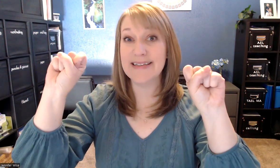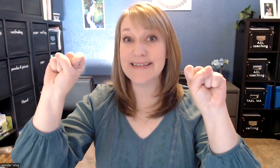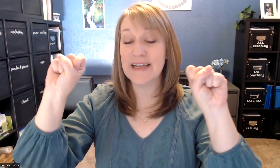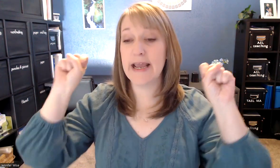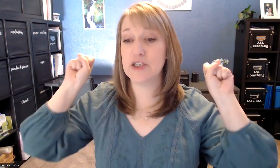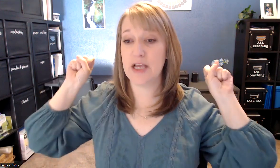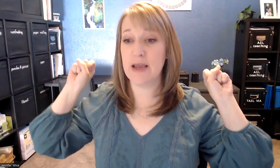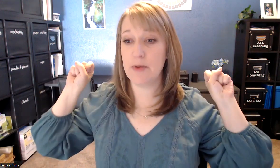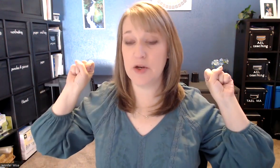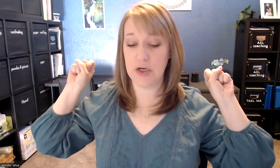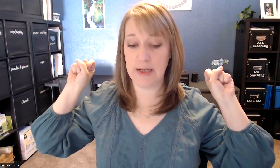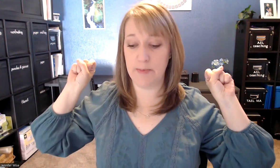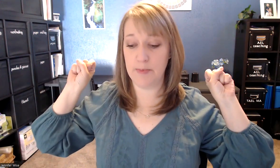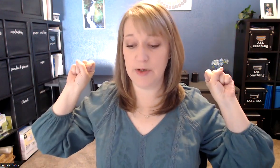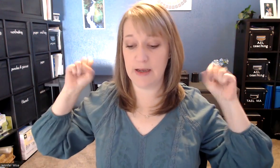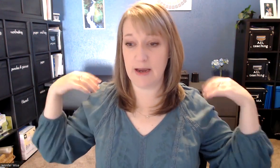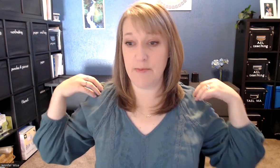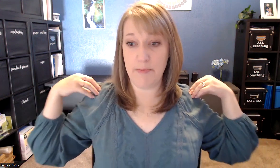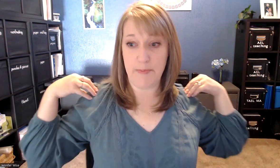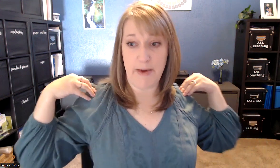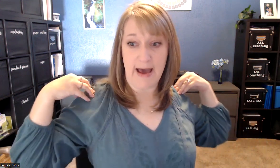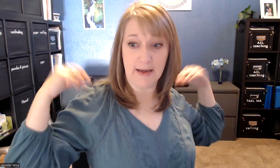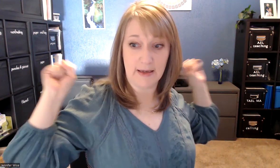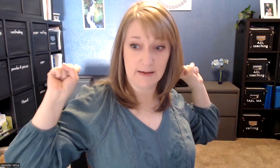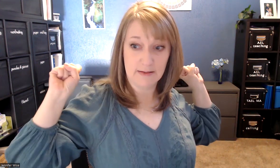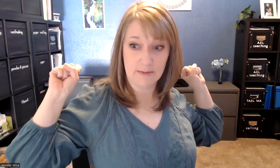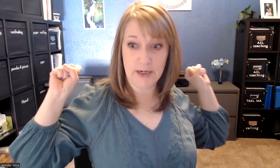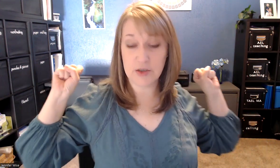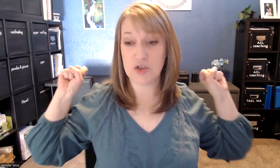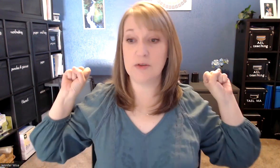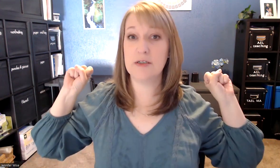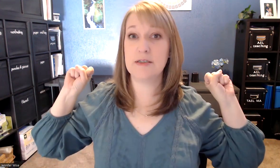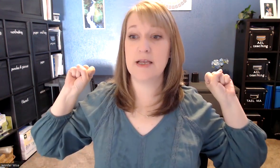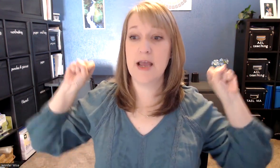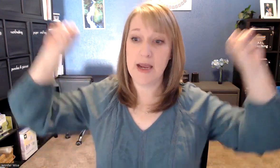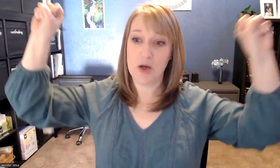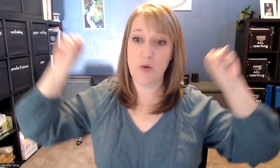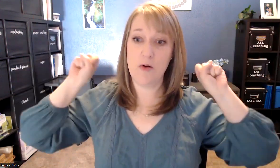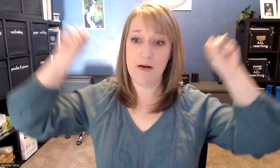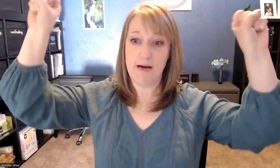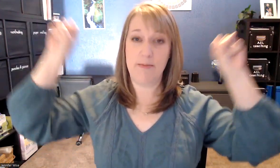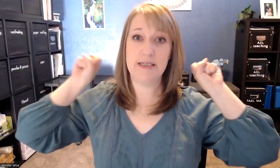S hand shape, and you're going to put it kind of back by your shoulders and go up and